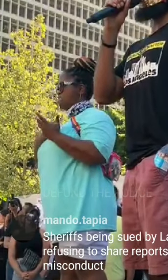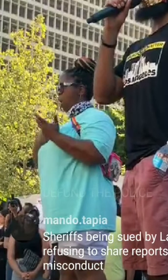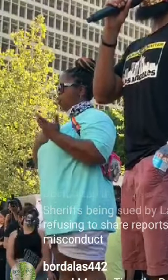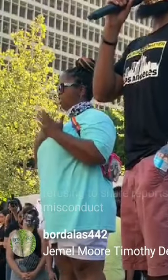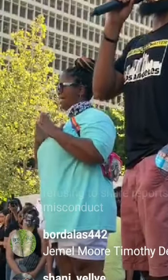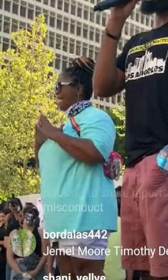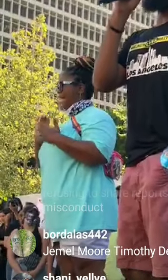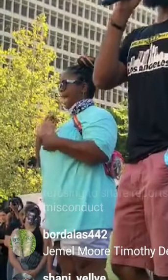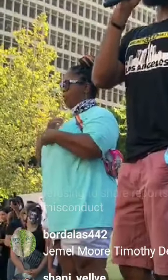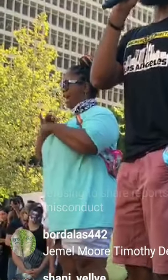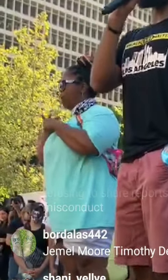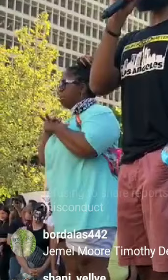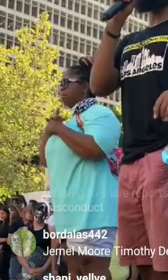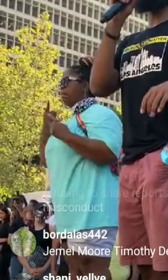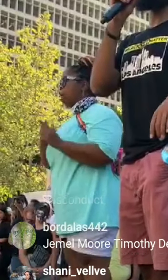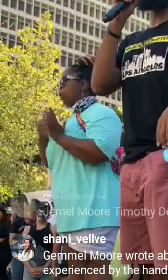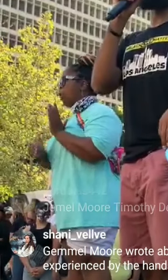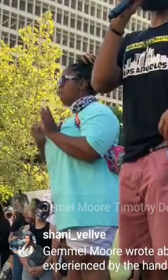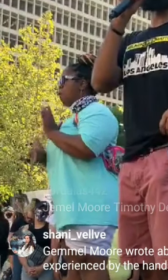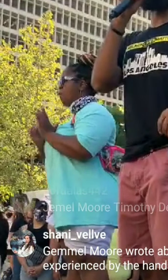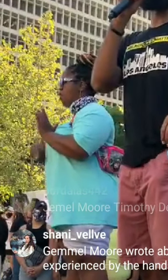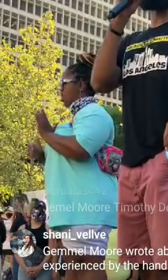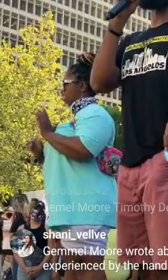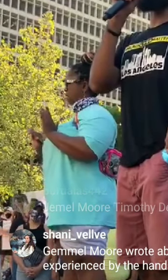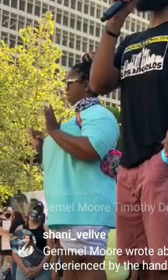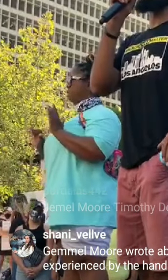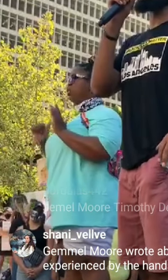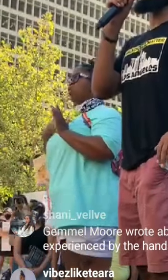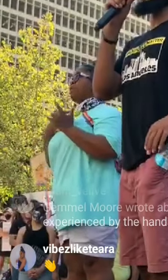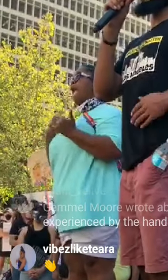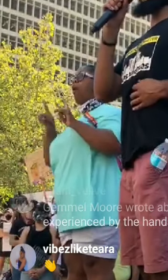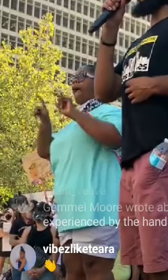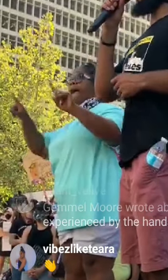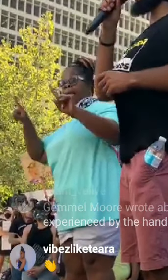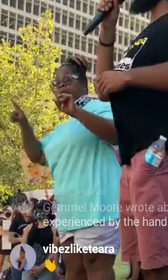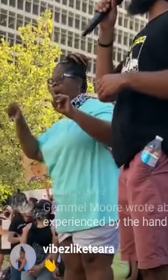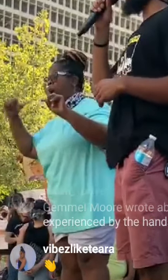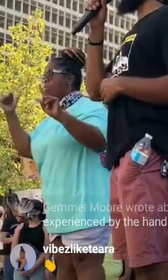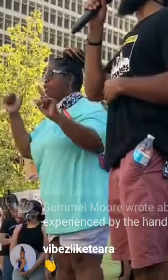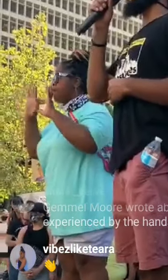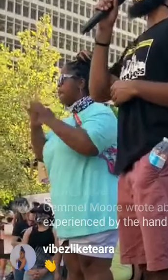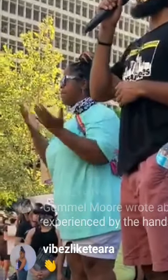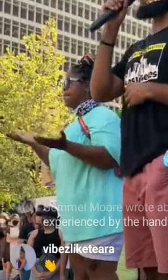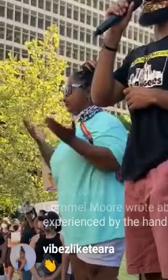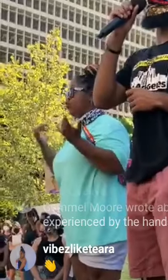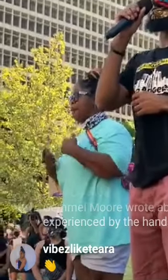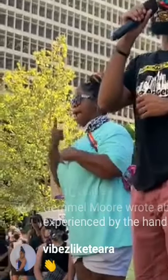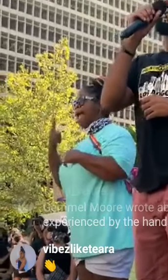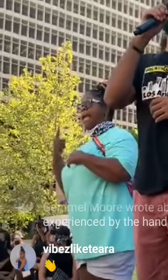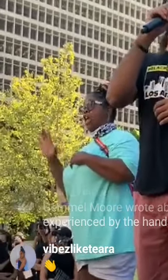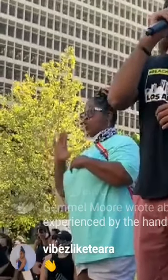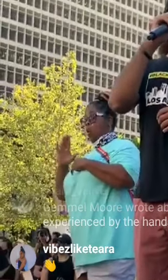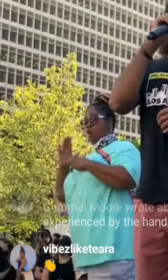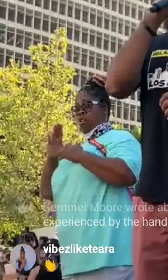city and in our county. So we wanted to ask if there are any other families here today, families of folks who have been